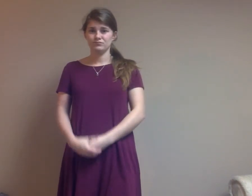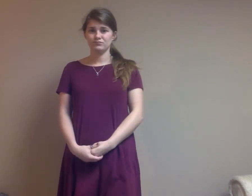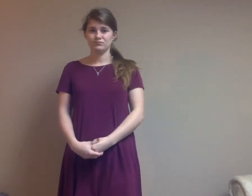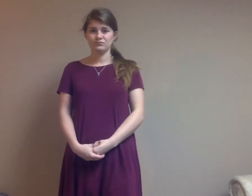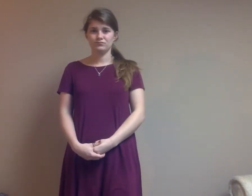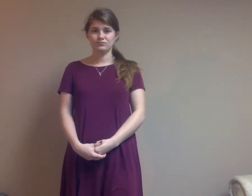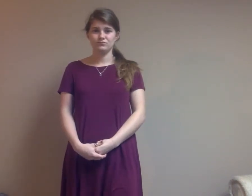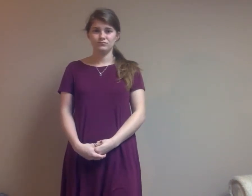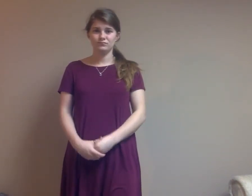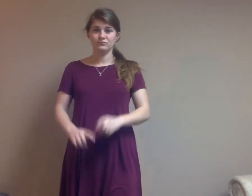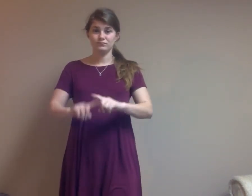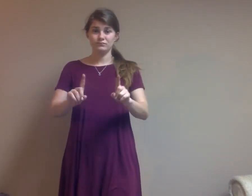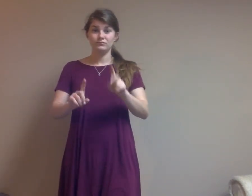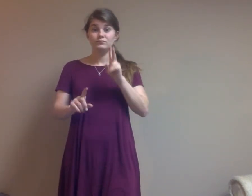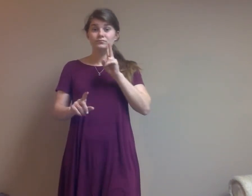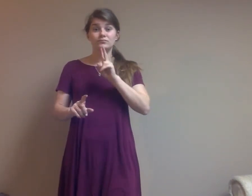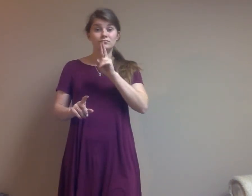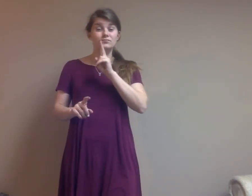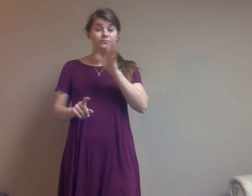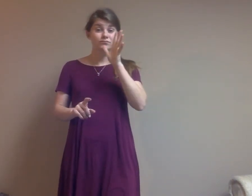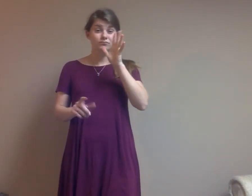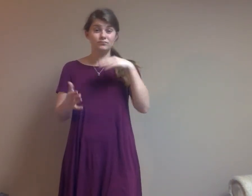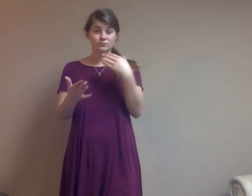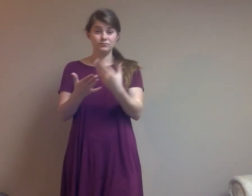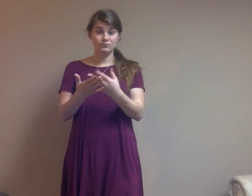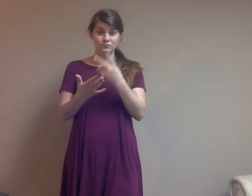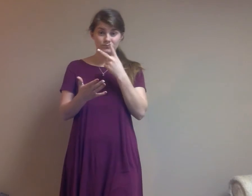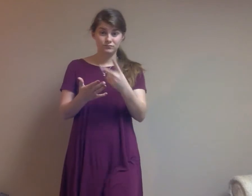But I'm hungry. Is April coming with us? Is April coming with us?